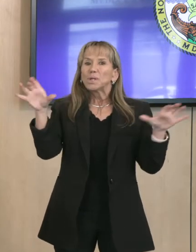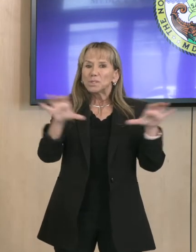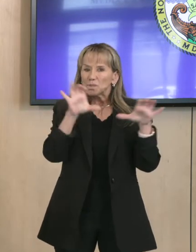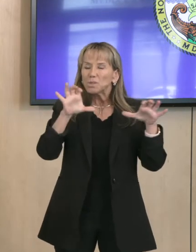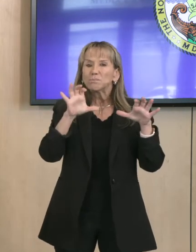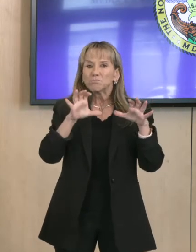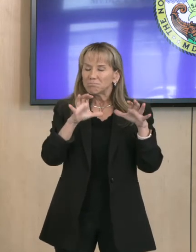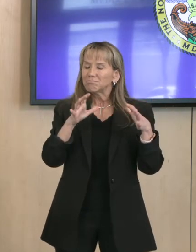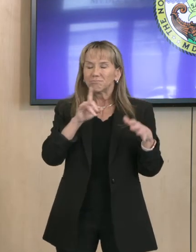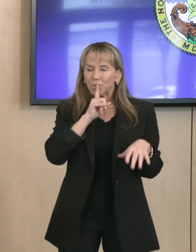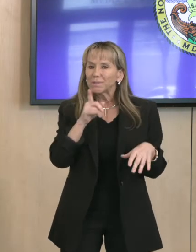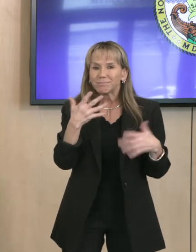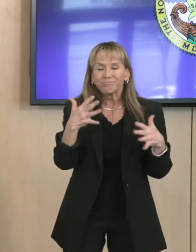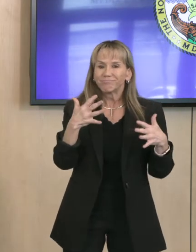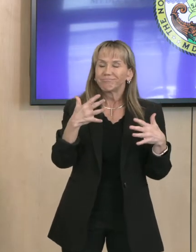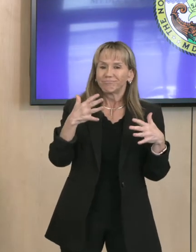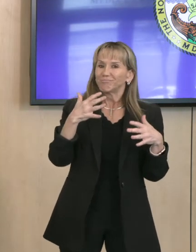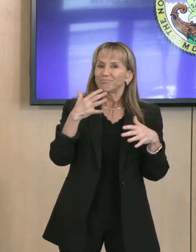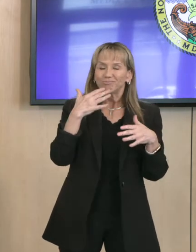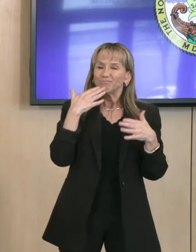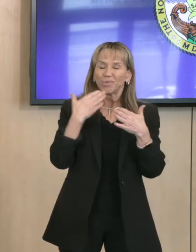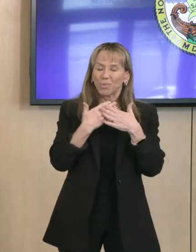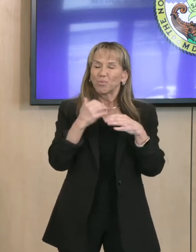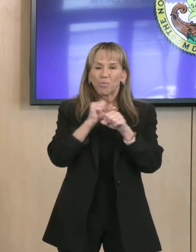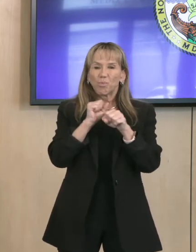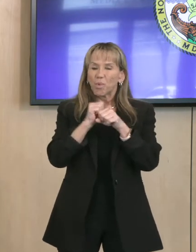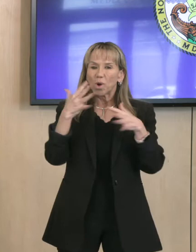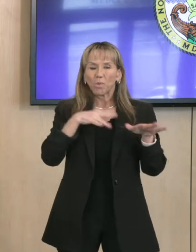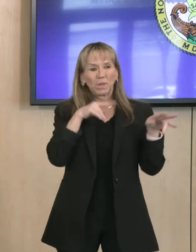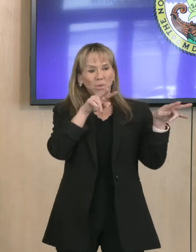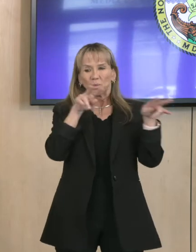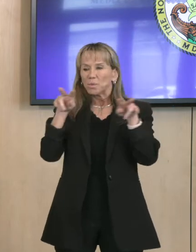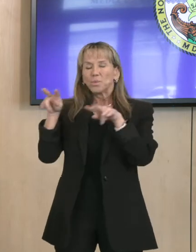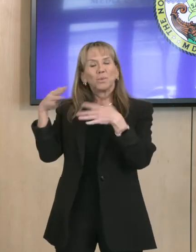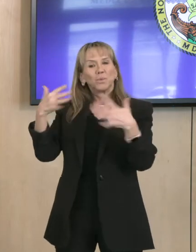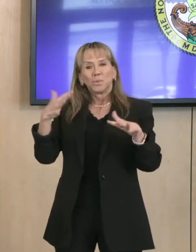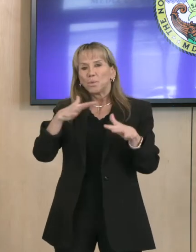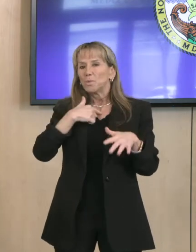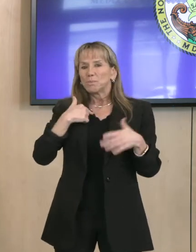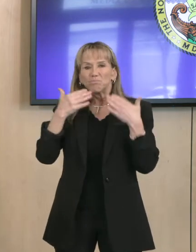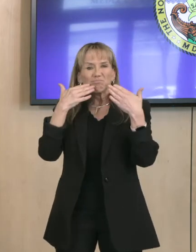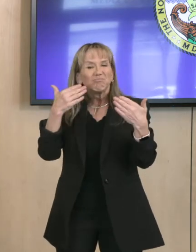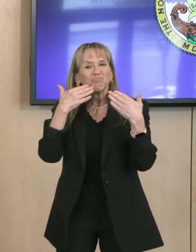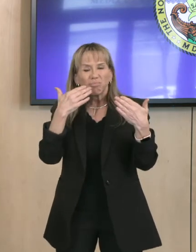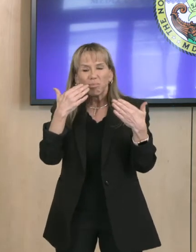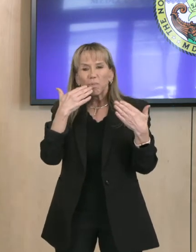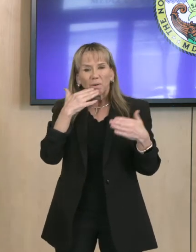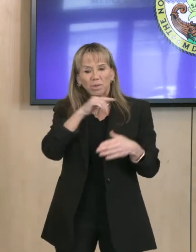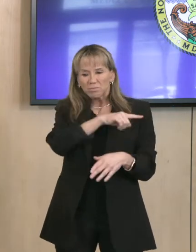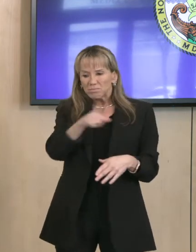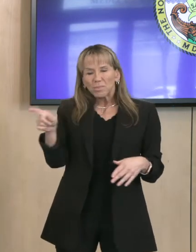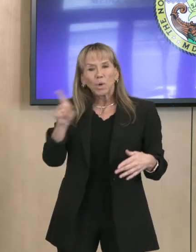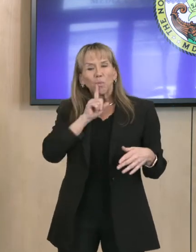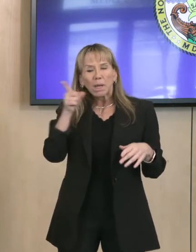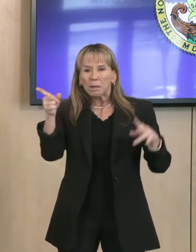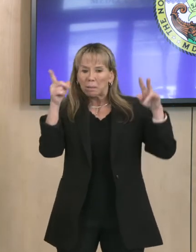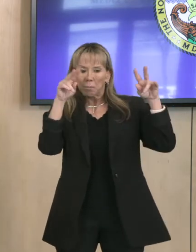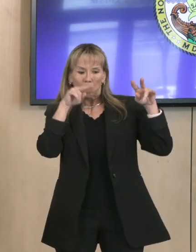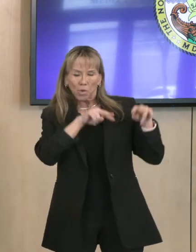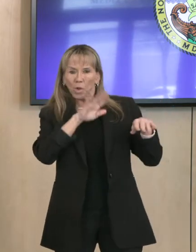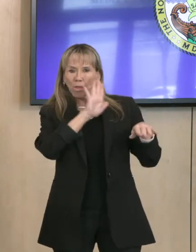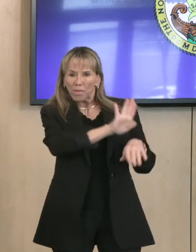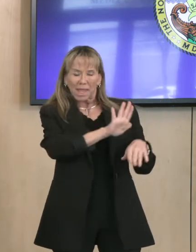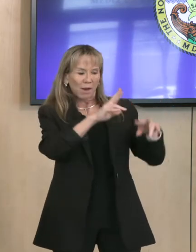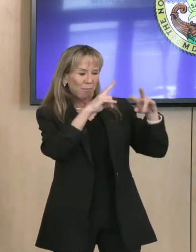one of them, and we coordinate daily with all of them, and we are incredibly grateful for each and every one of them that are really looking at their individual